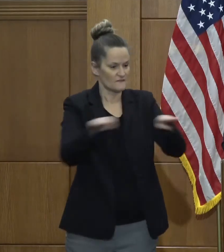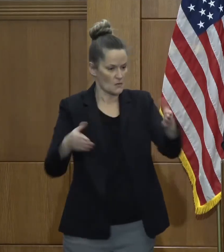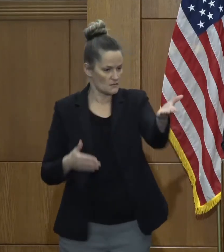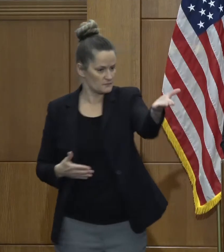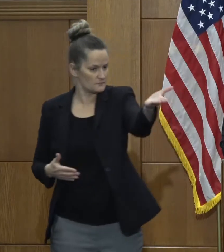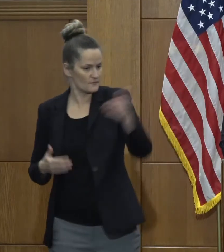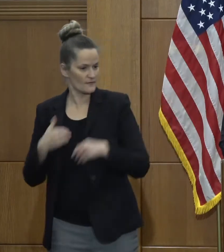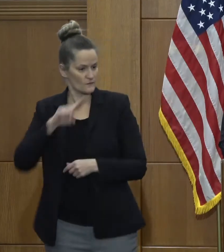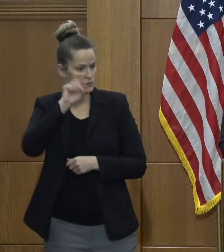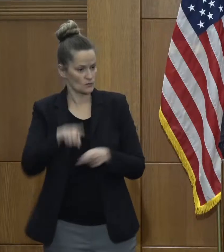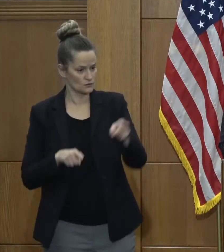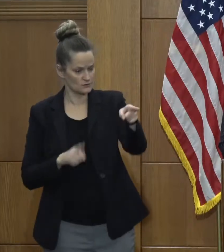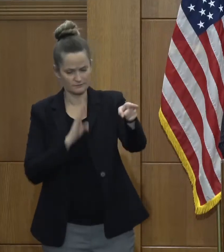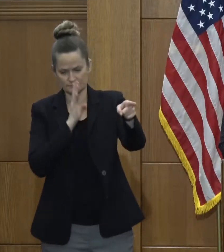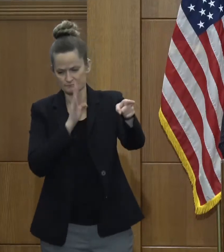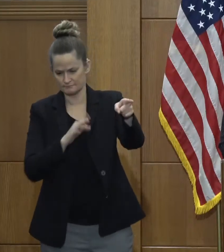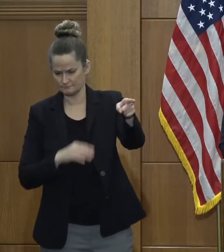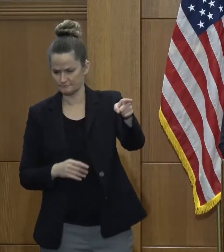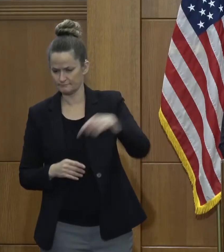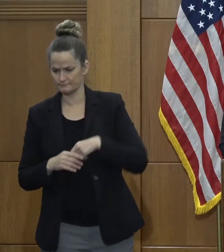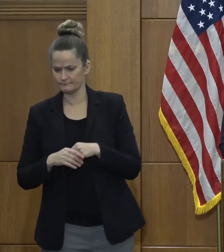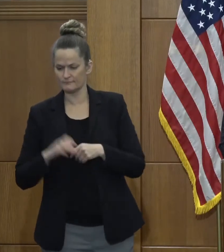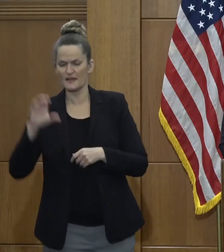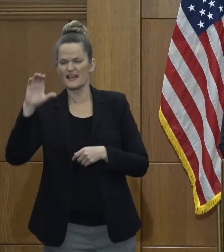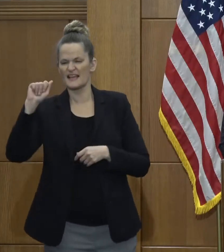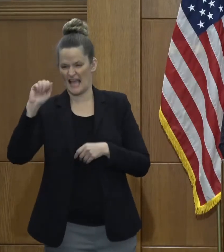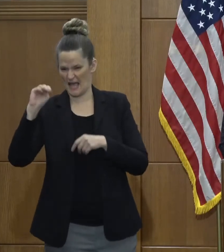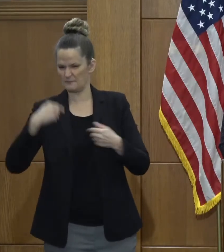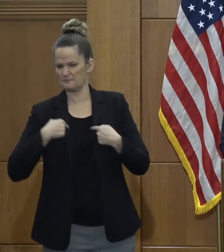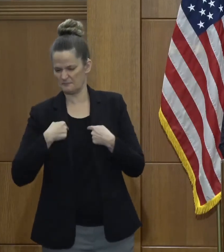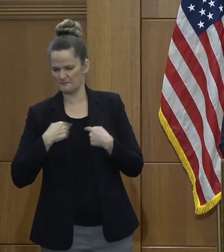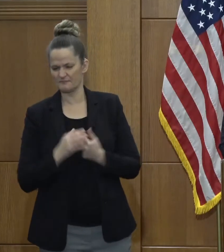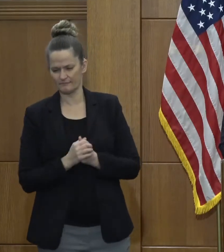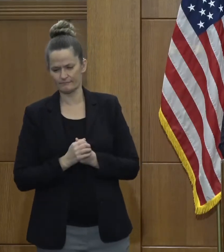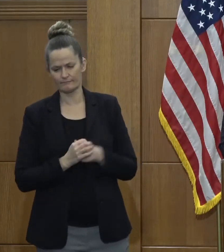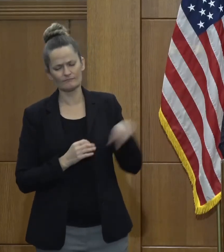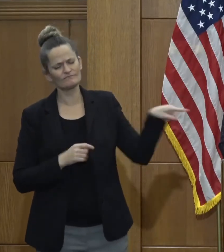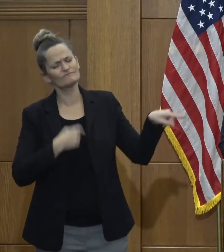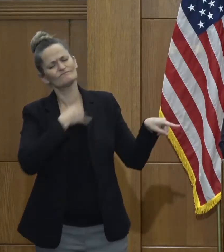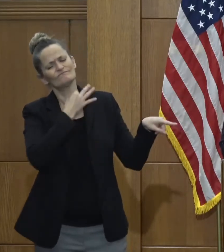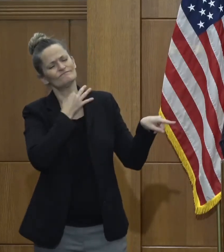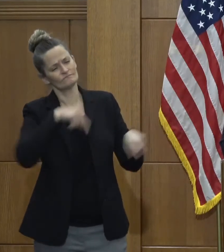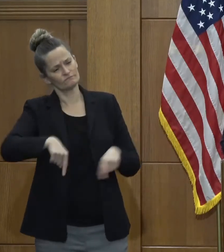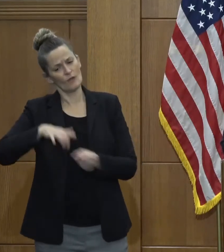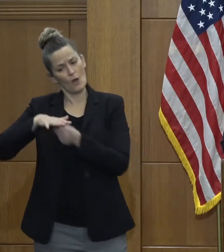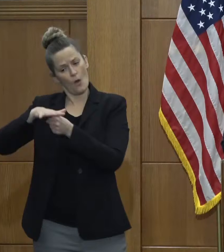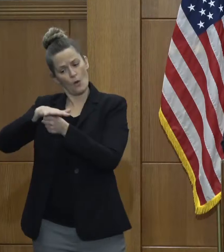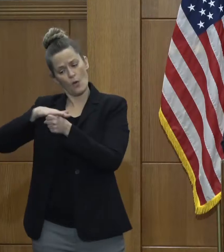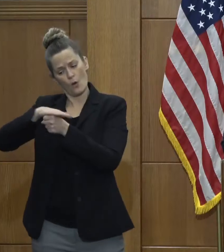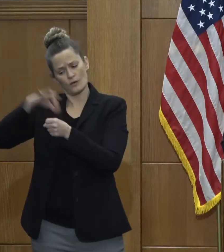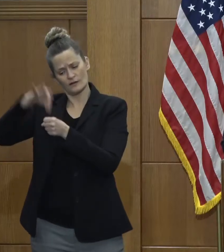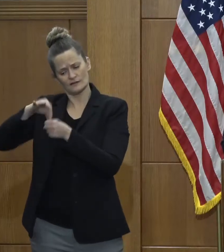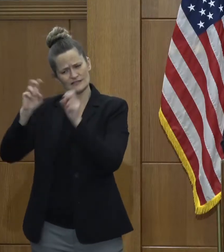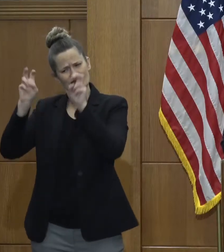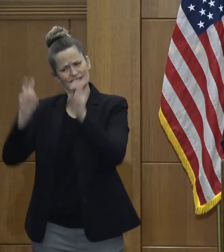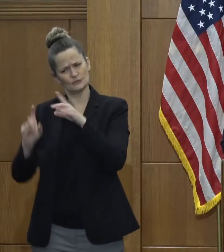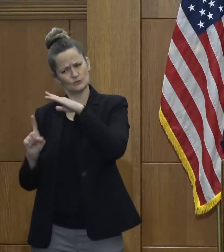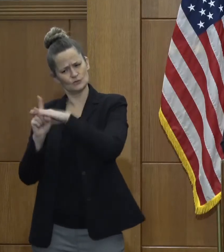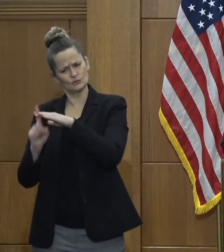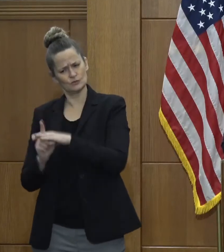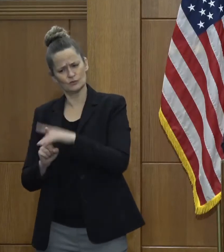Regarding the local Richmond issue, can you say what the resolutions were? We were told some of the people actually put their... Hi, I have a